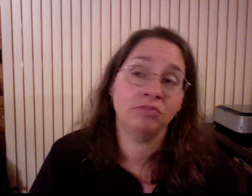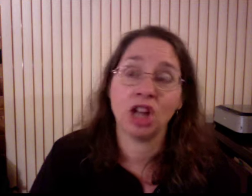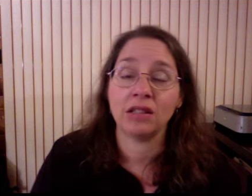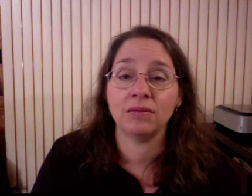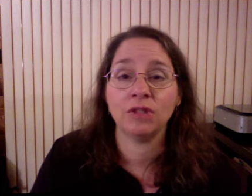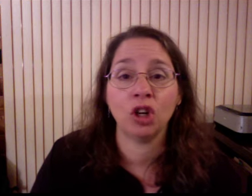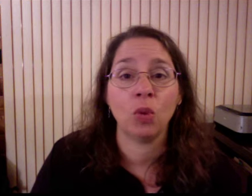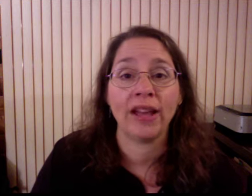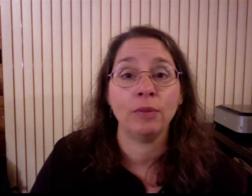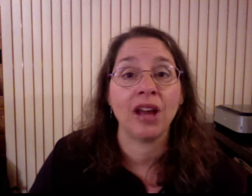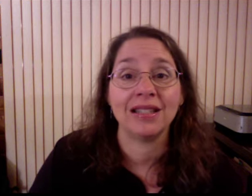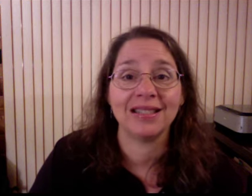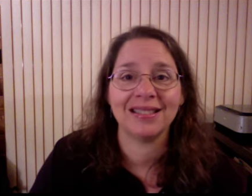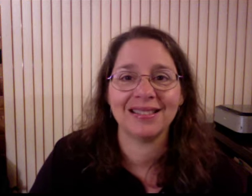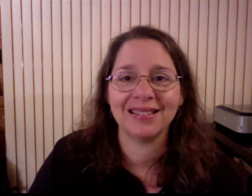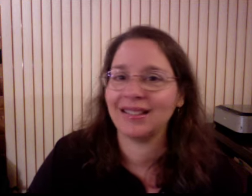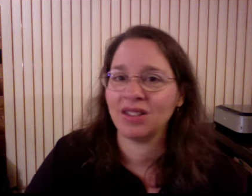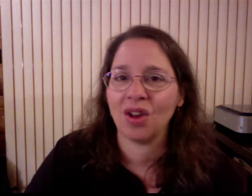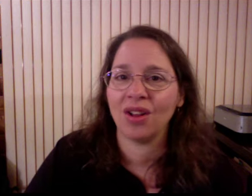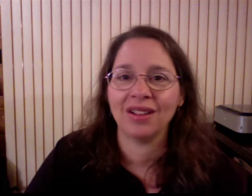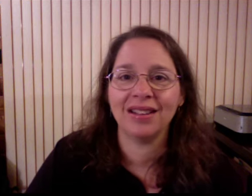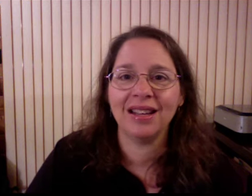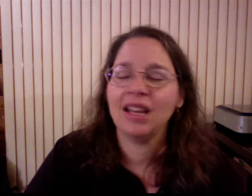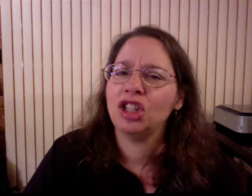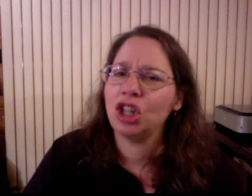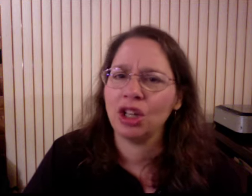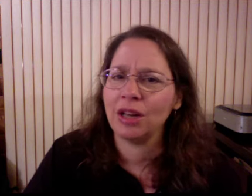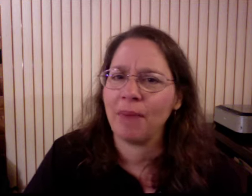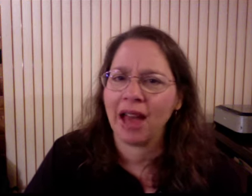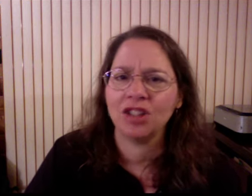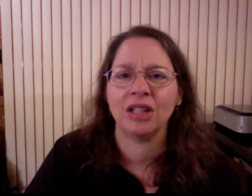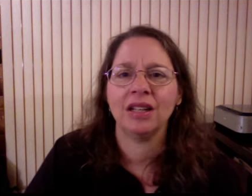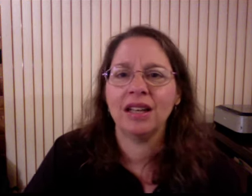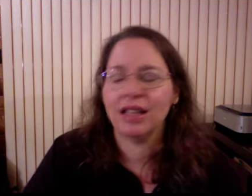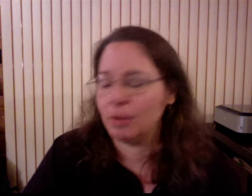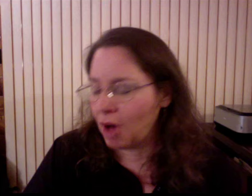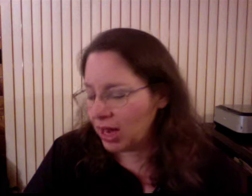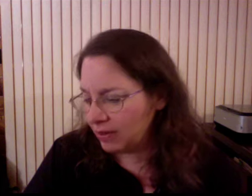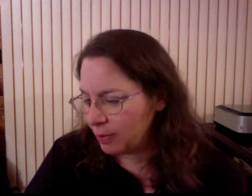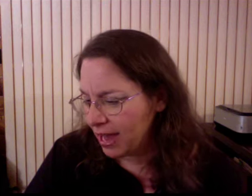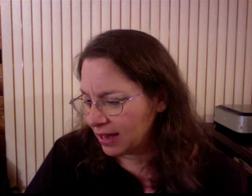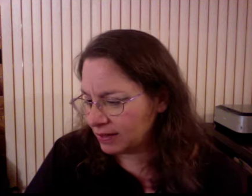Just took away the breasts. That's all. She couldn't imagine the body of a man.